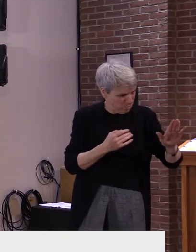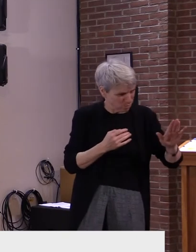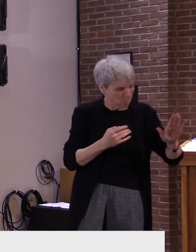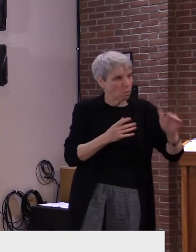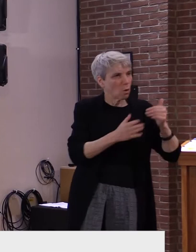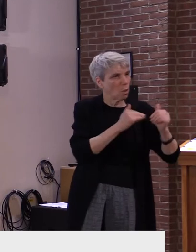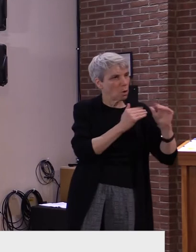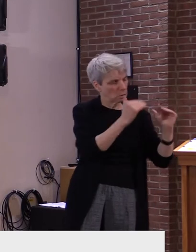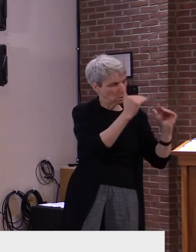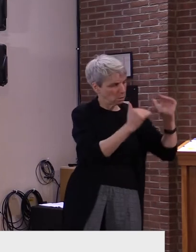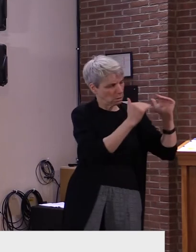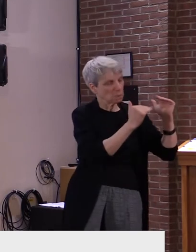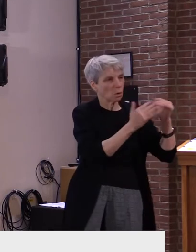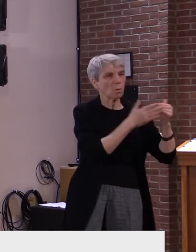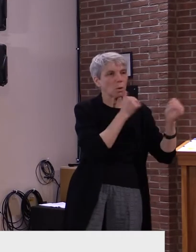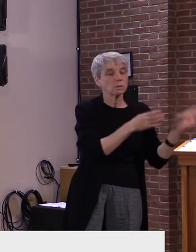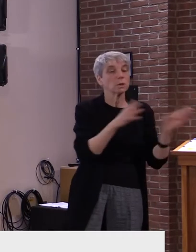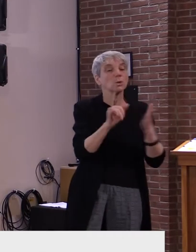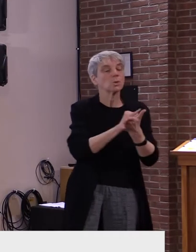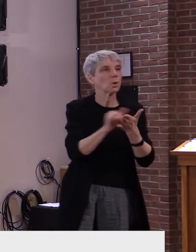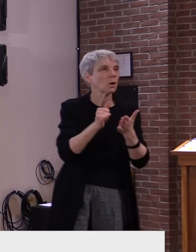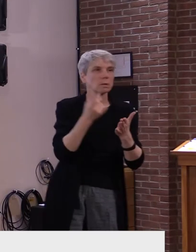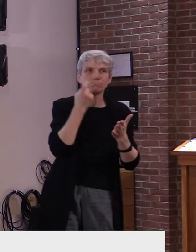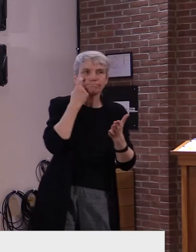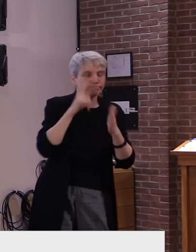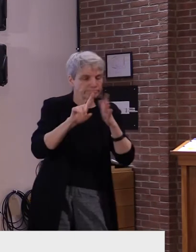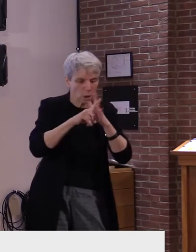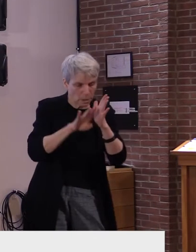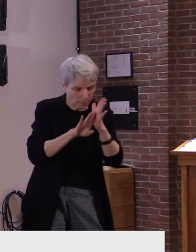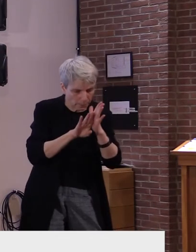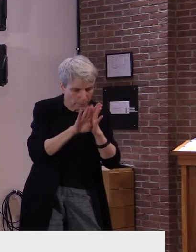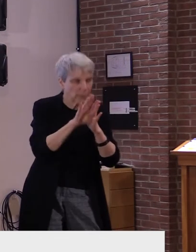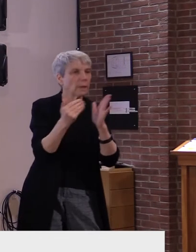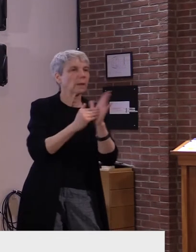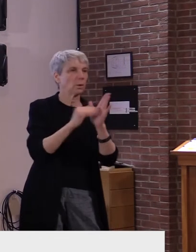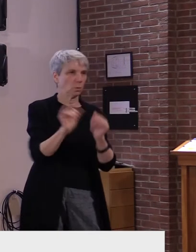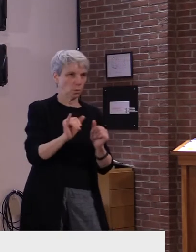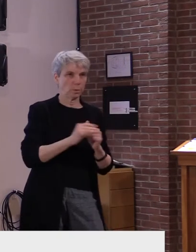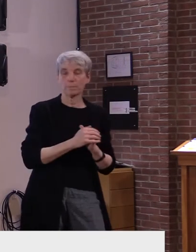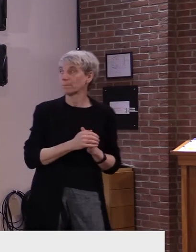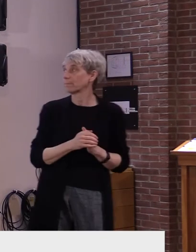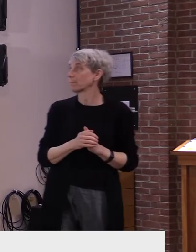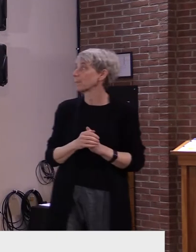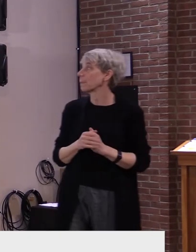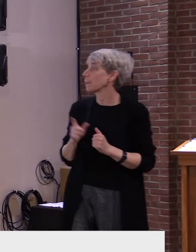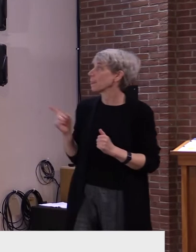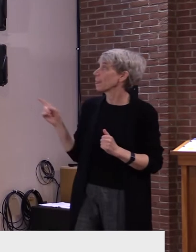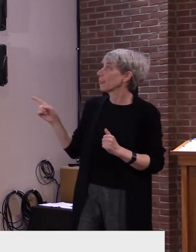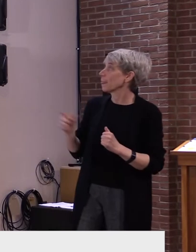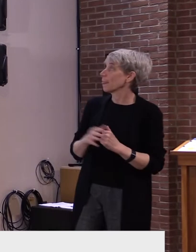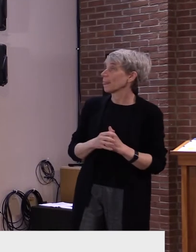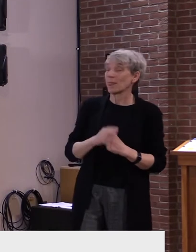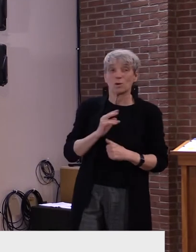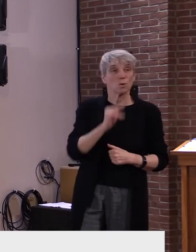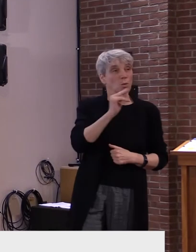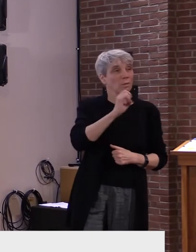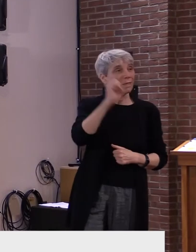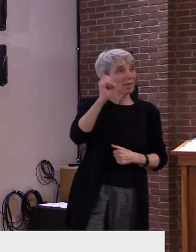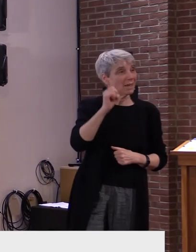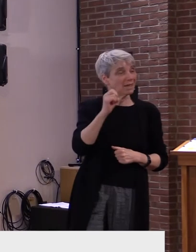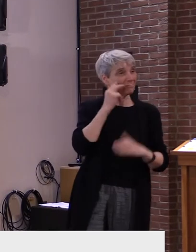as of late we've also provided a regional forecast and unfortunately the regional forecast is no better than the national